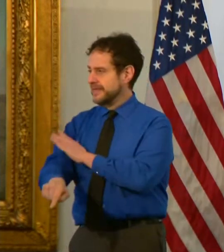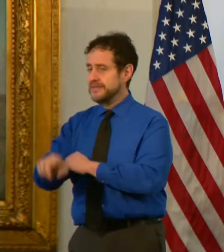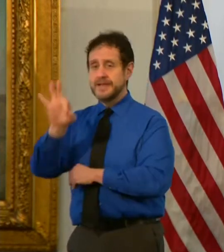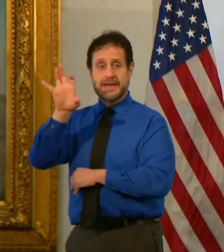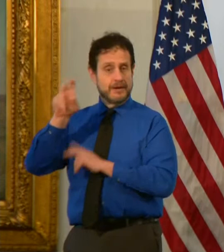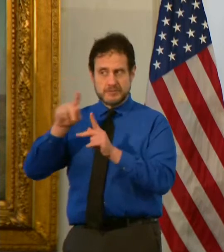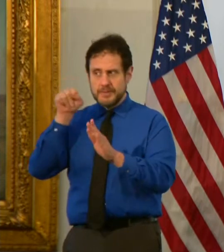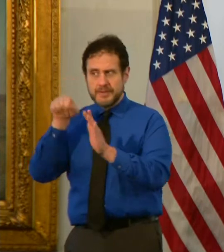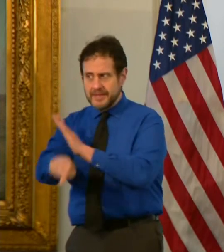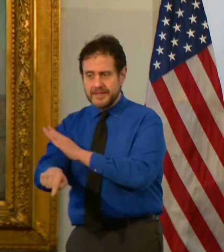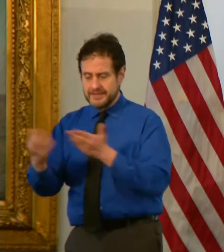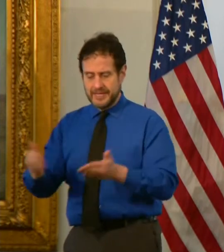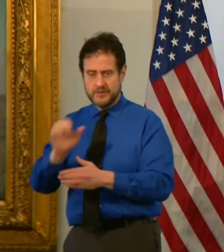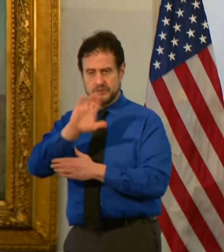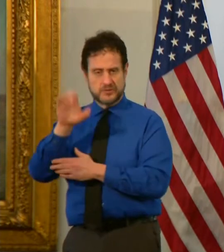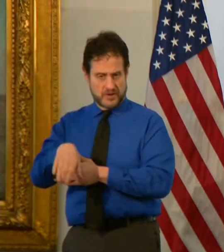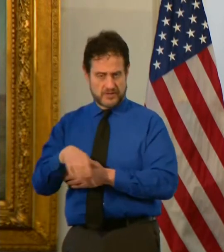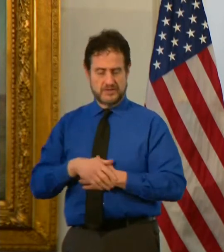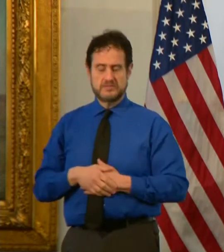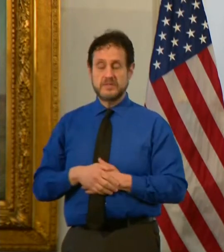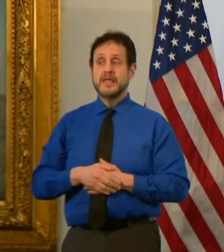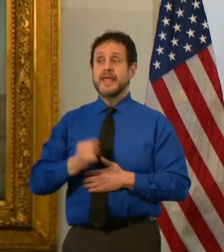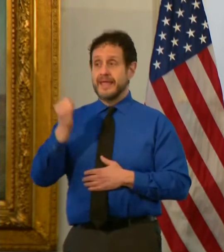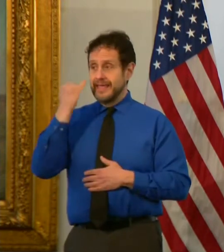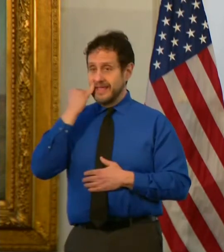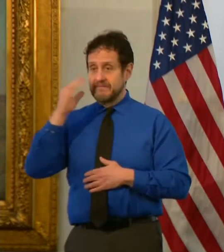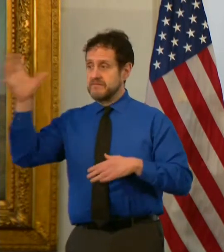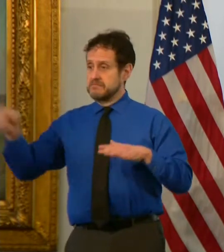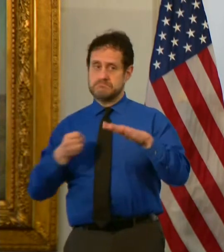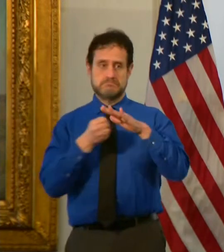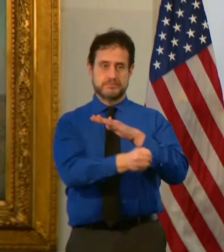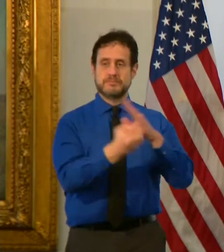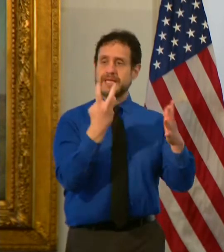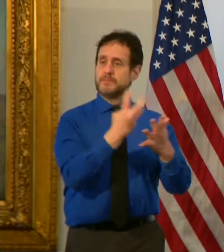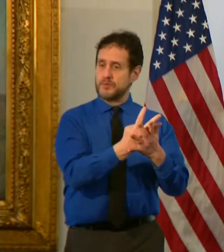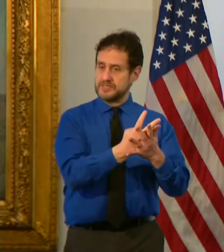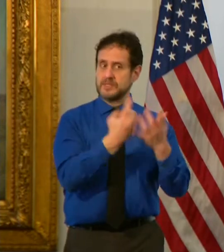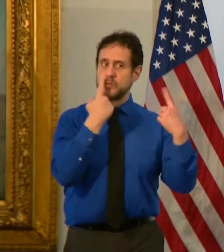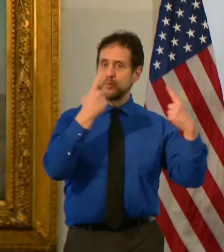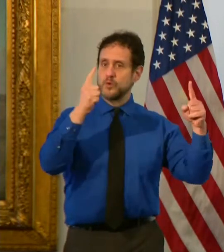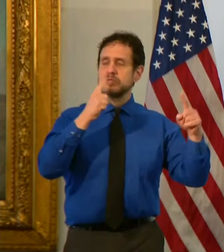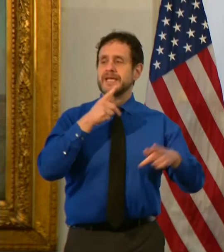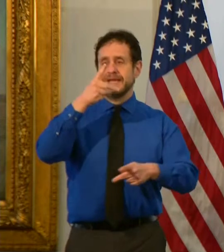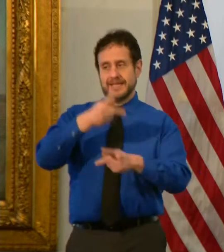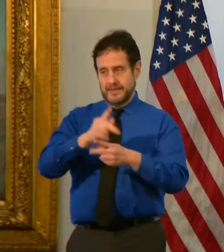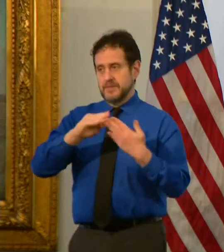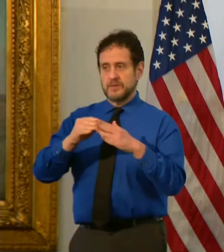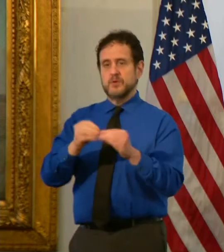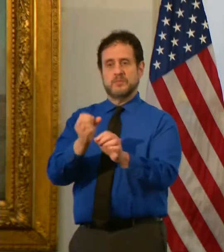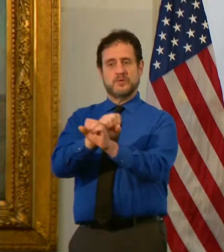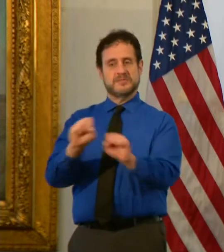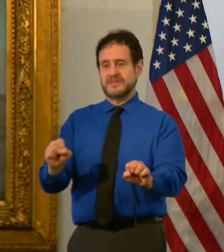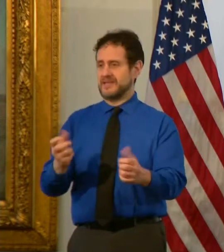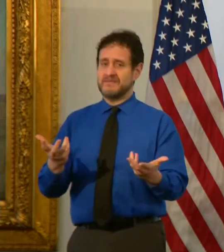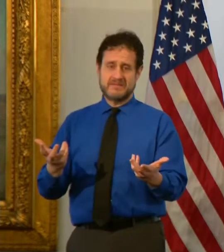city. If incarceration alone worked in keeping our communities safe,